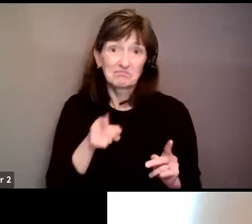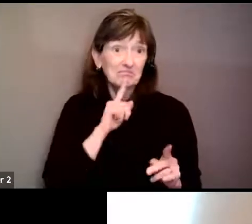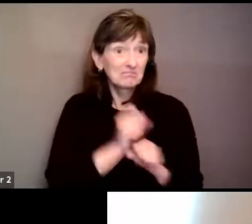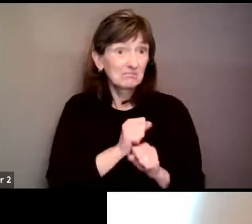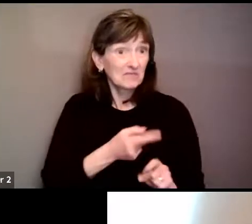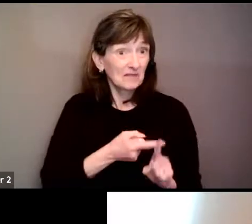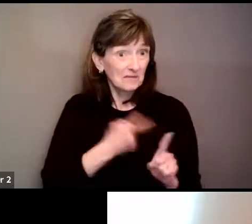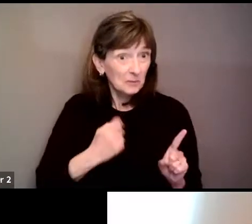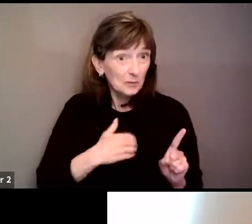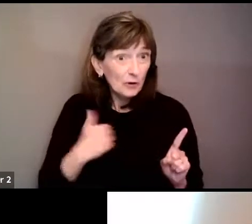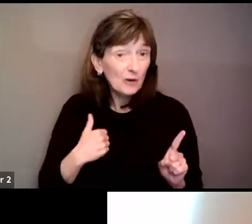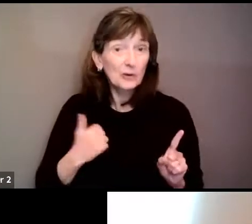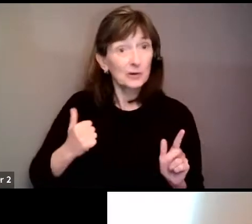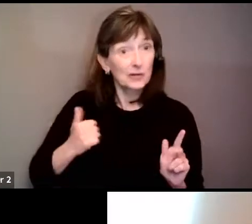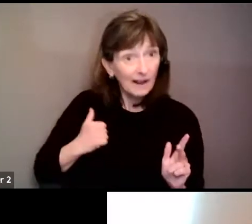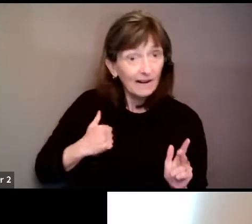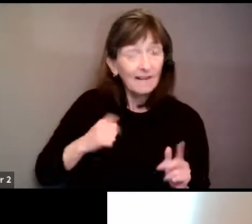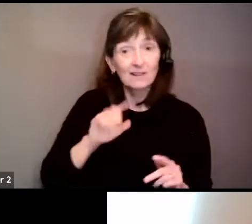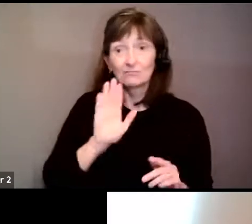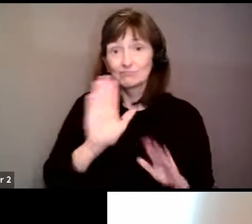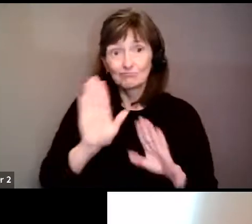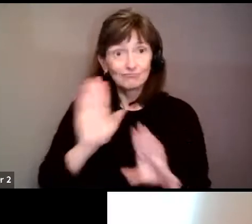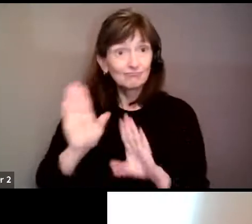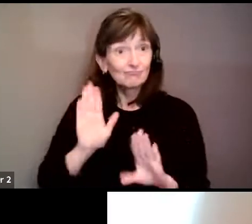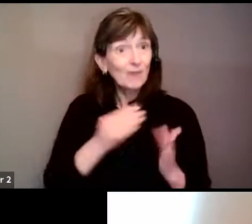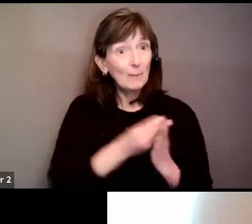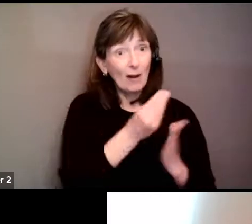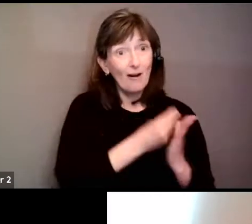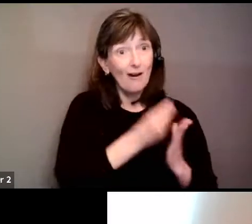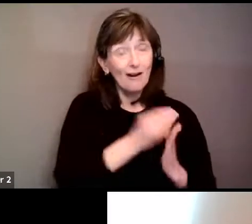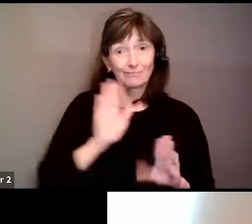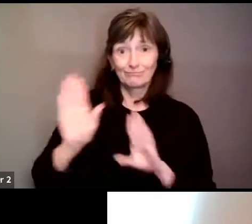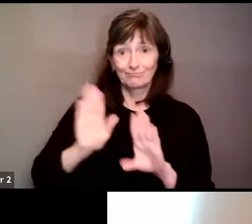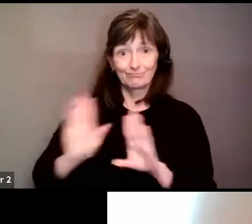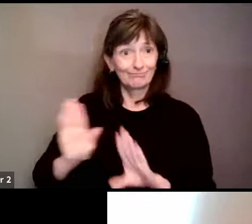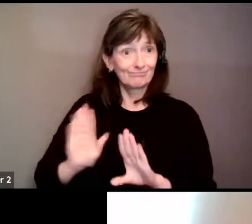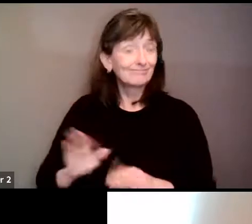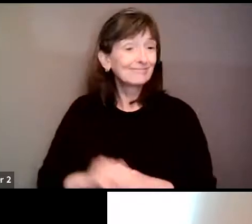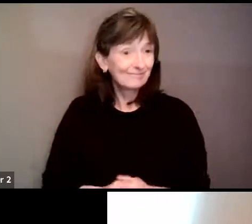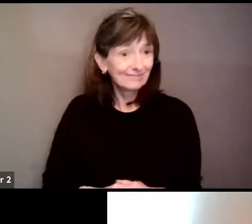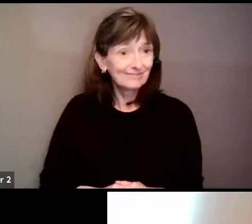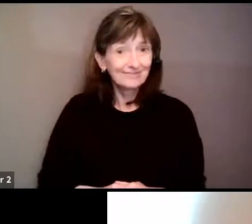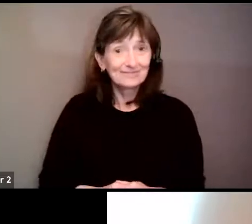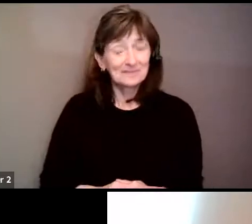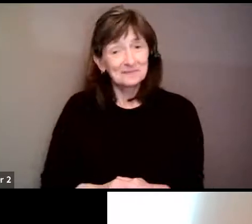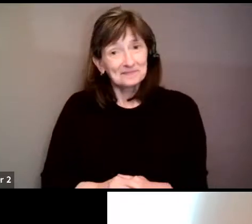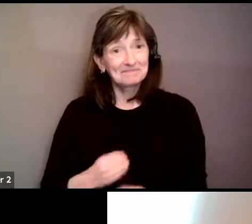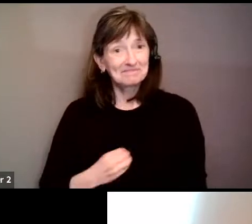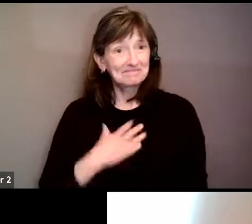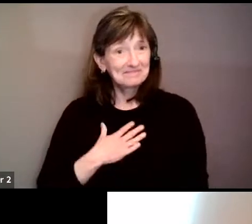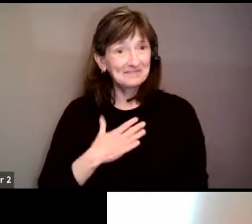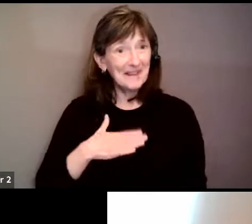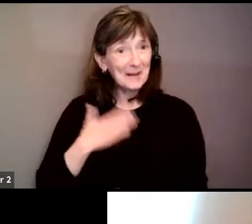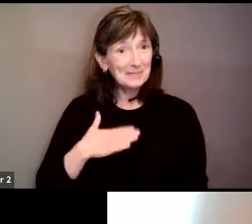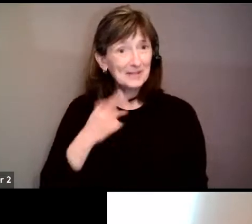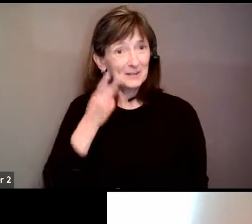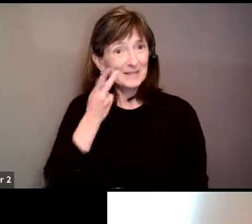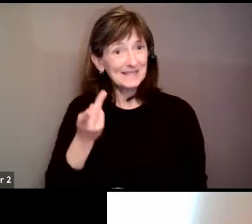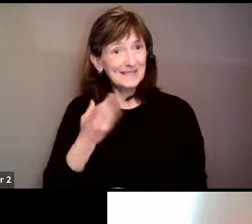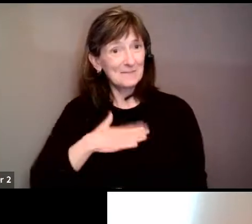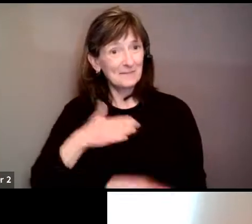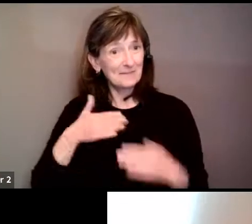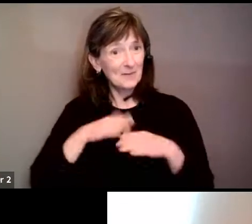Toronto or in Canada that I bought art from, and it makes me happy to have their things on my